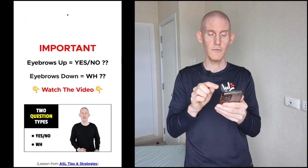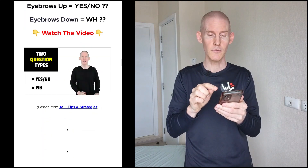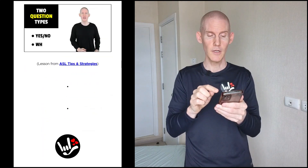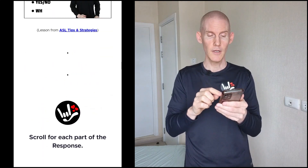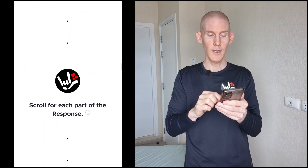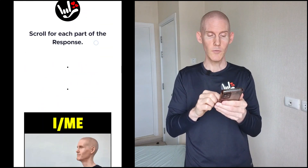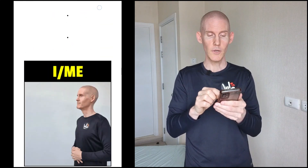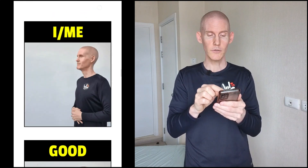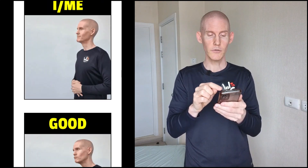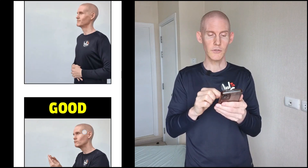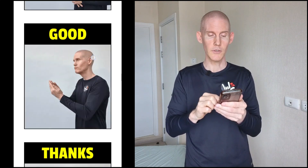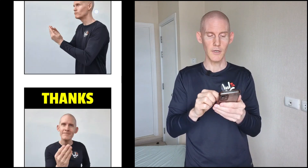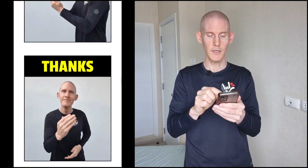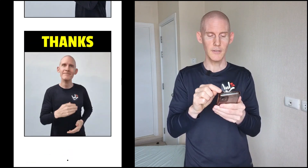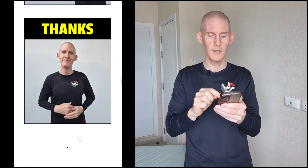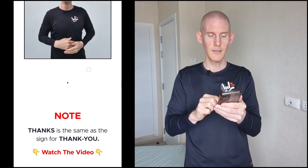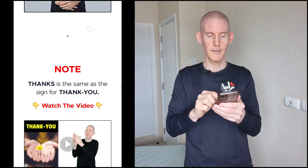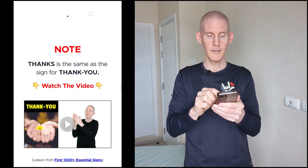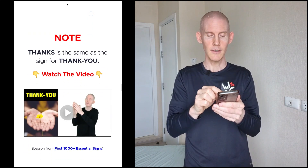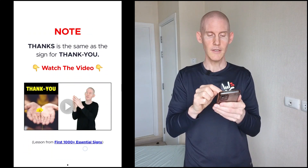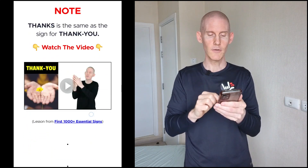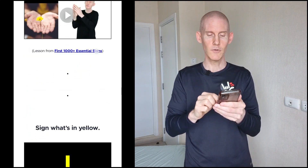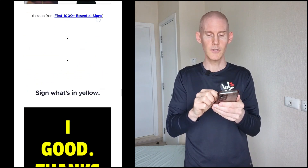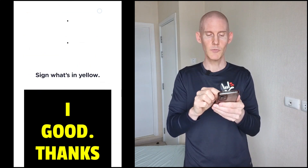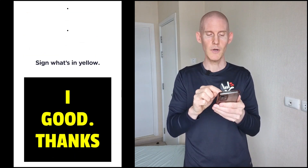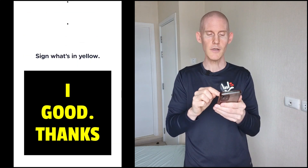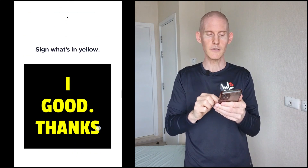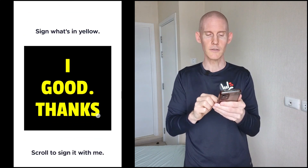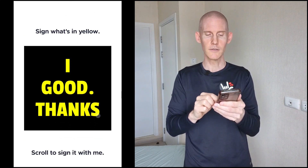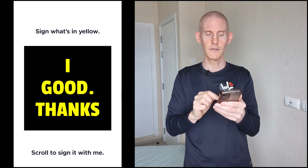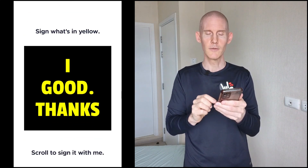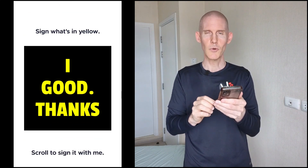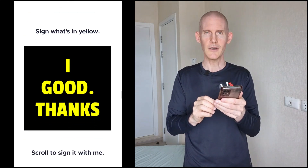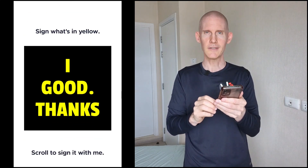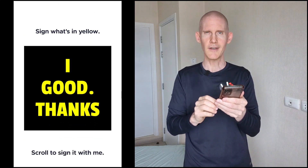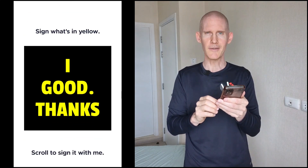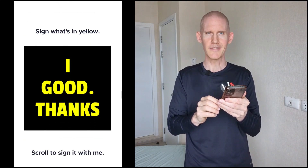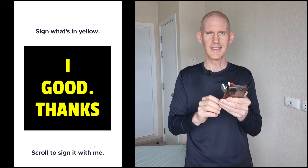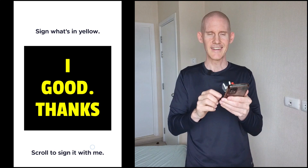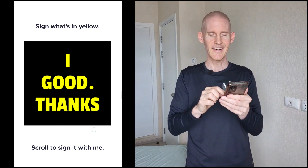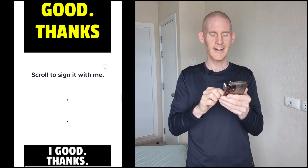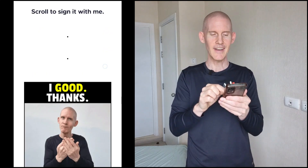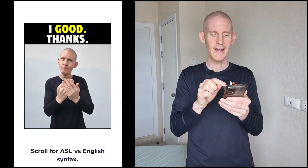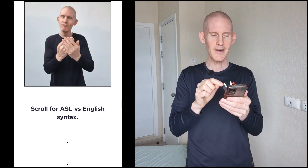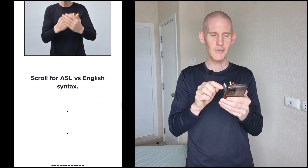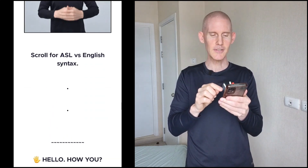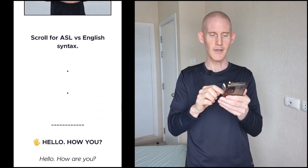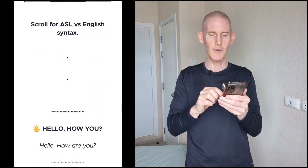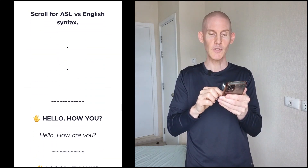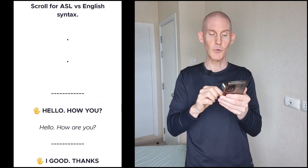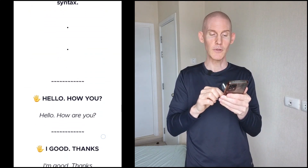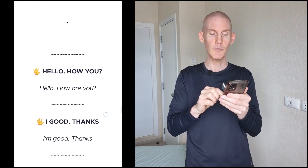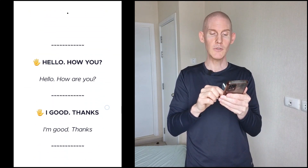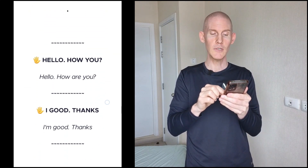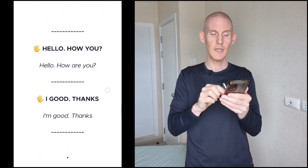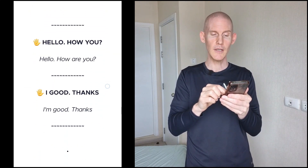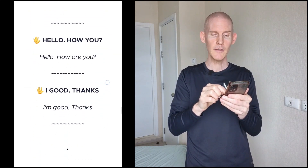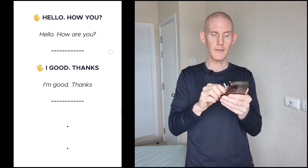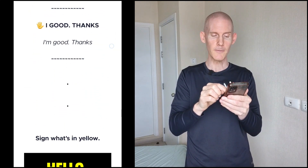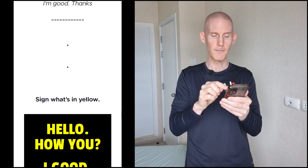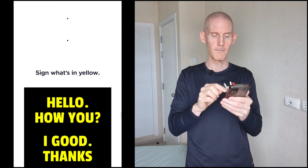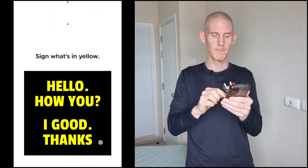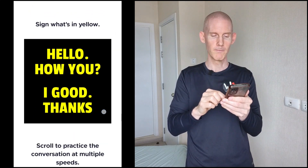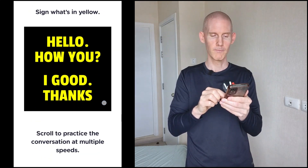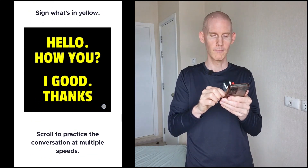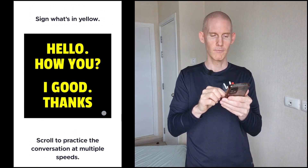by itself, and we also signed the response by itself. All right, now it's time to put them